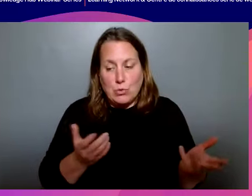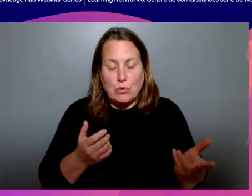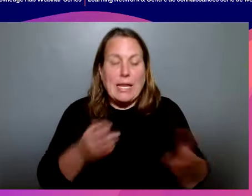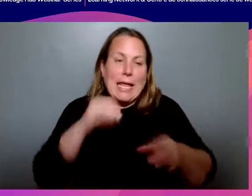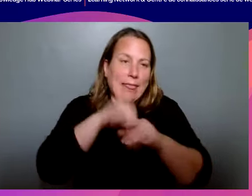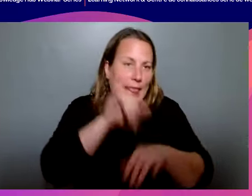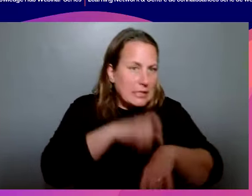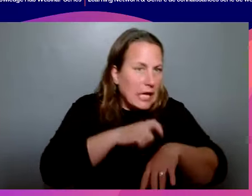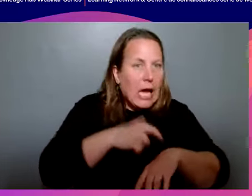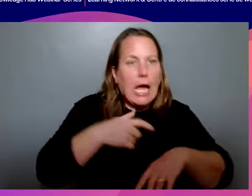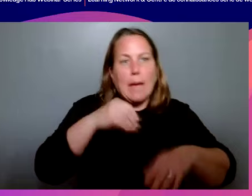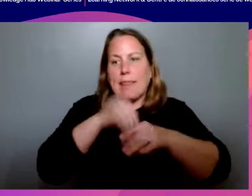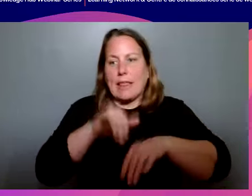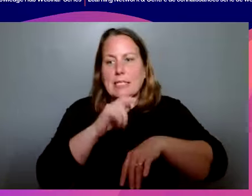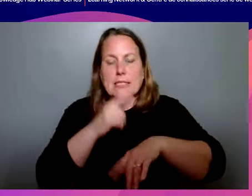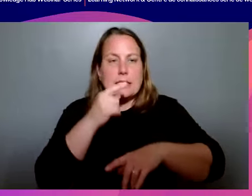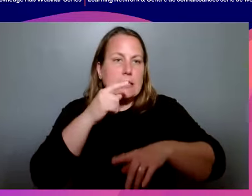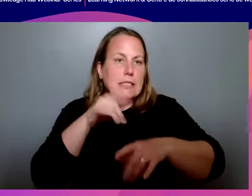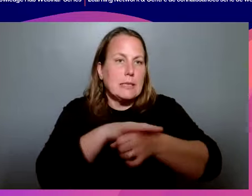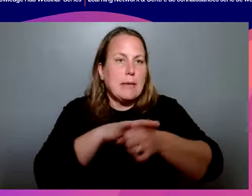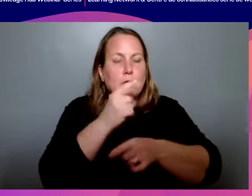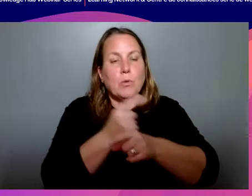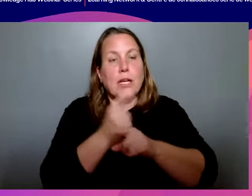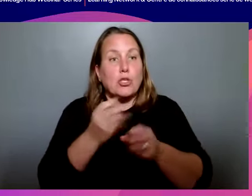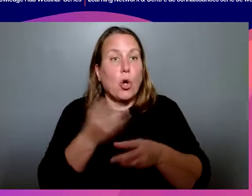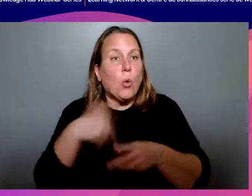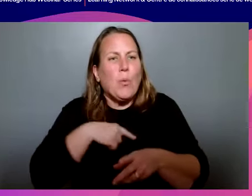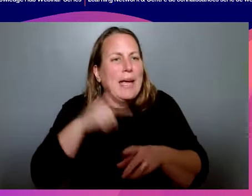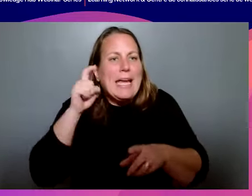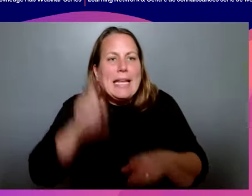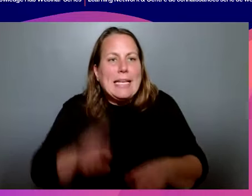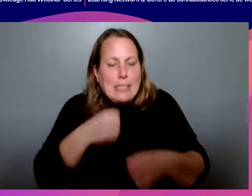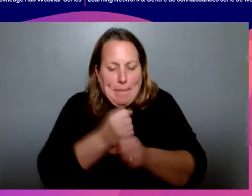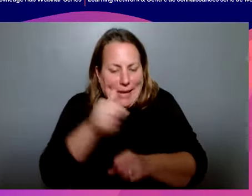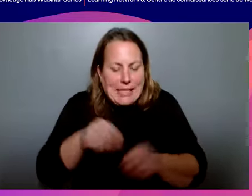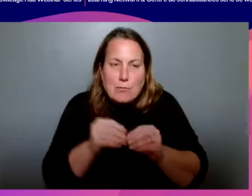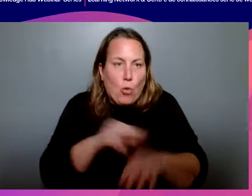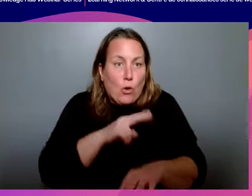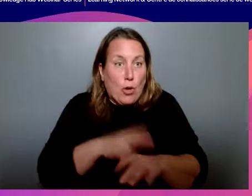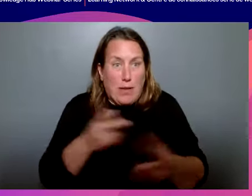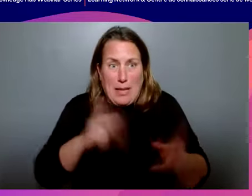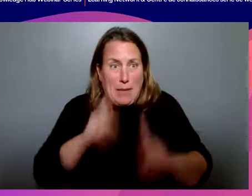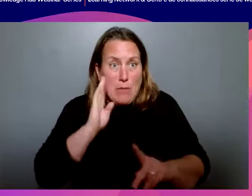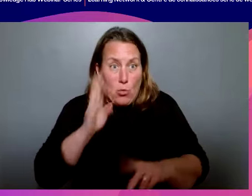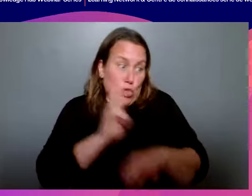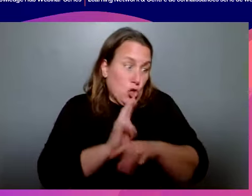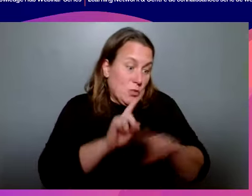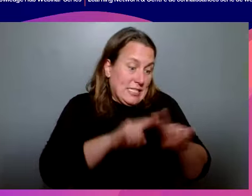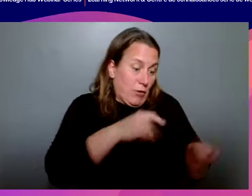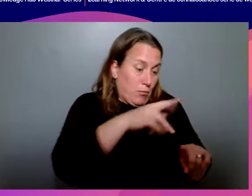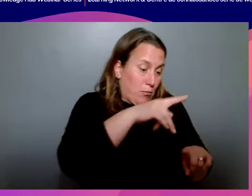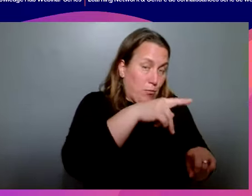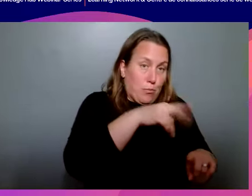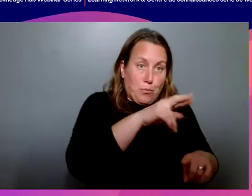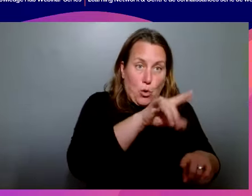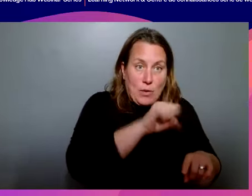space, right? And we really need to normalize the fact that people will use different pronouns in different spaces, depending on their